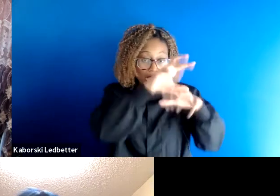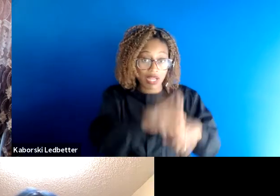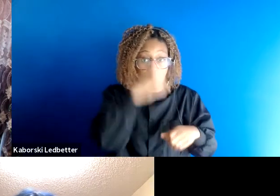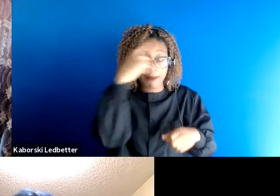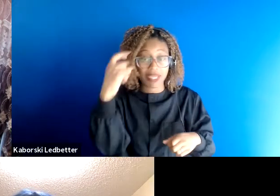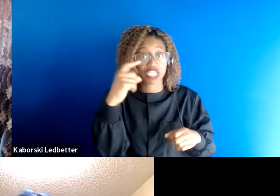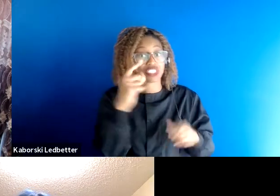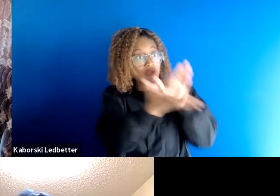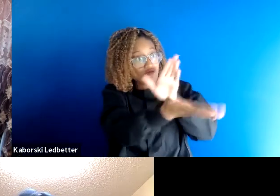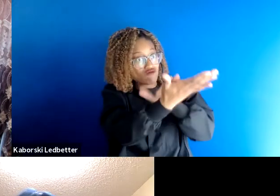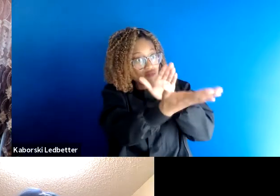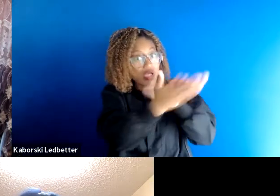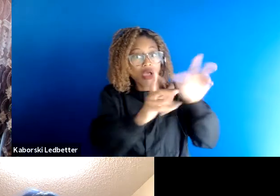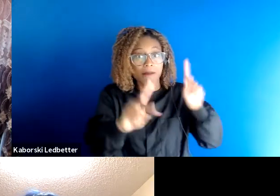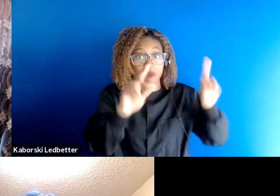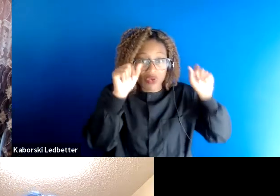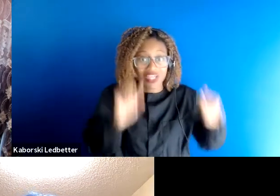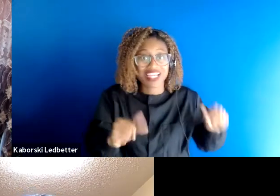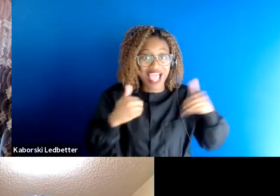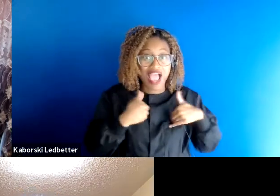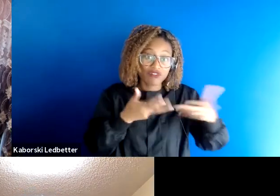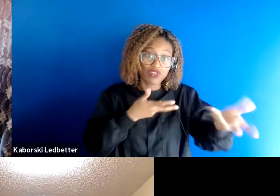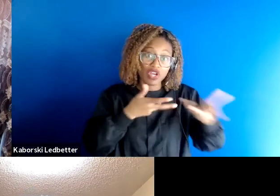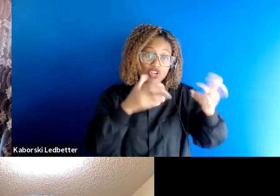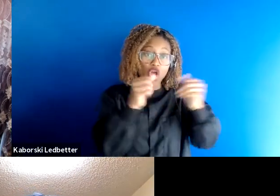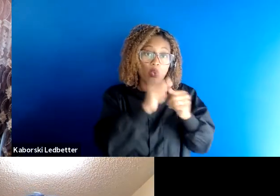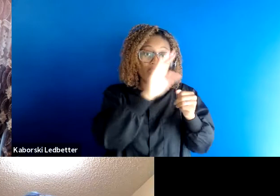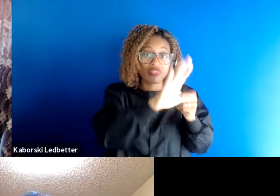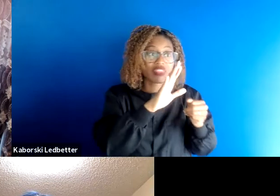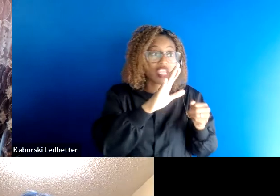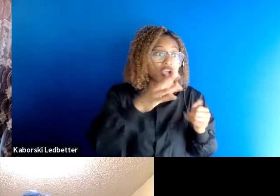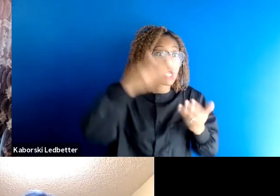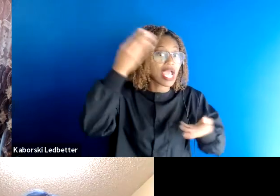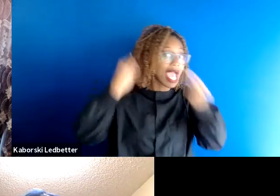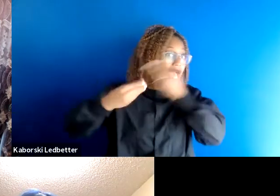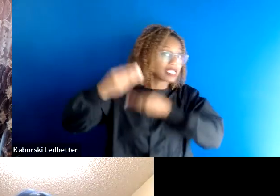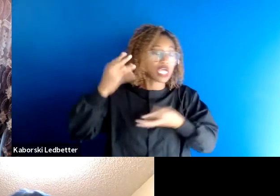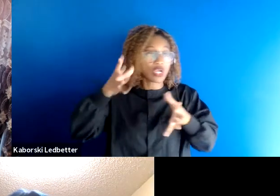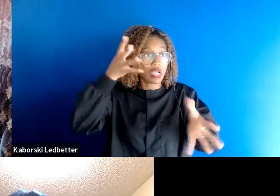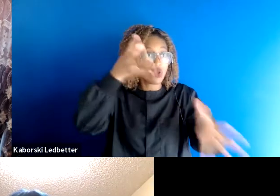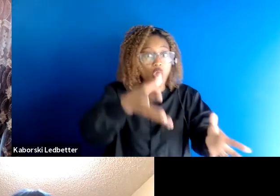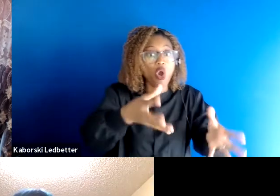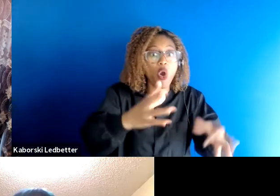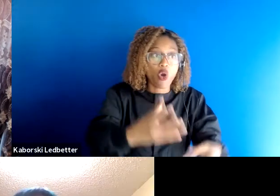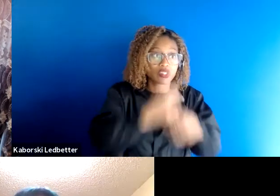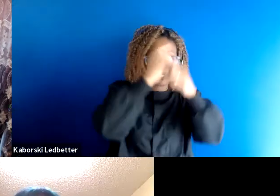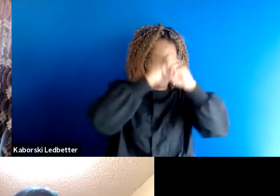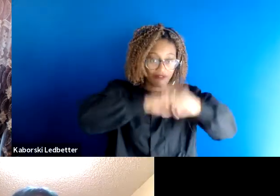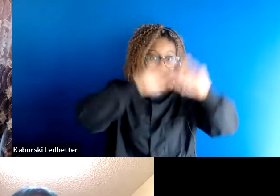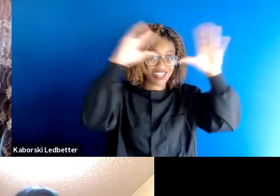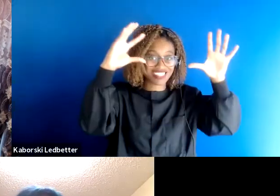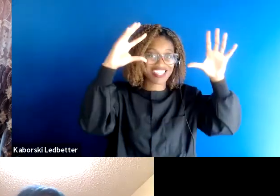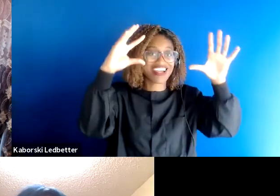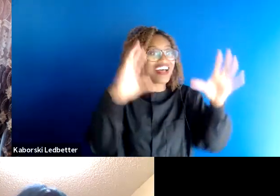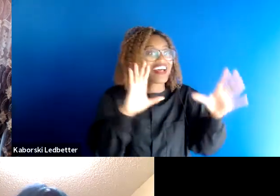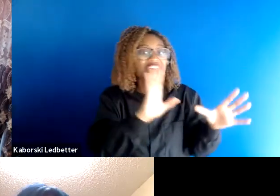lauded as folks who were able to have conversations with their ancestors or receive those visions, to be able to